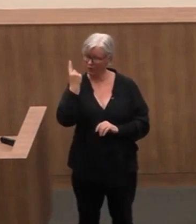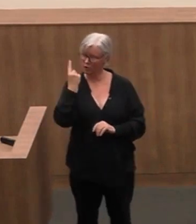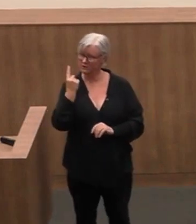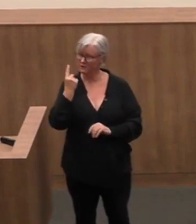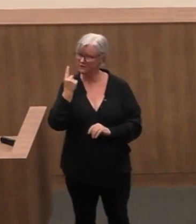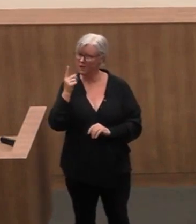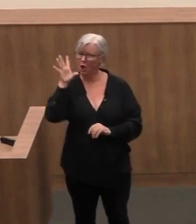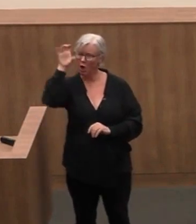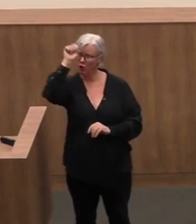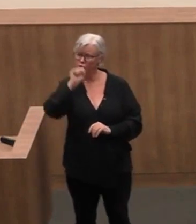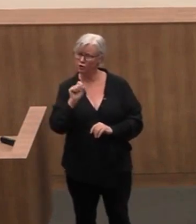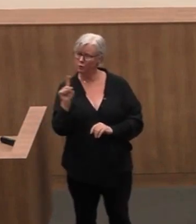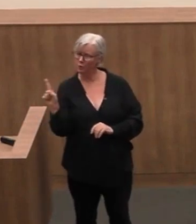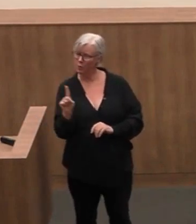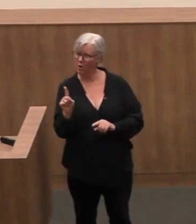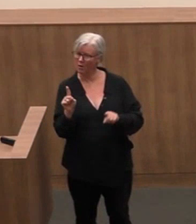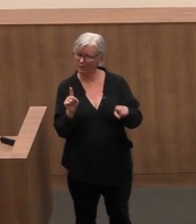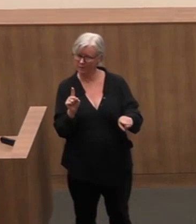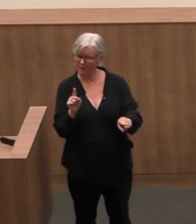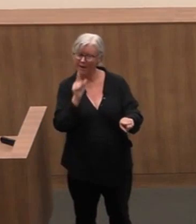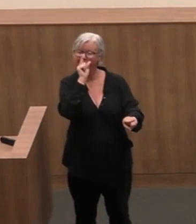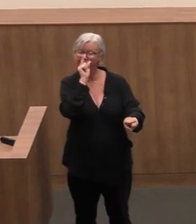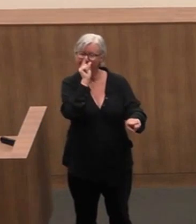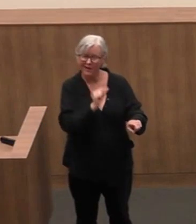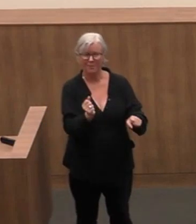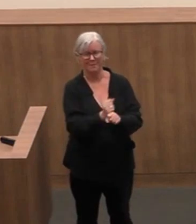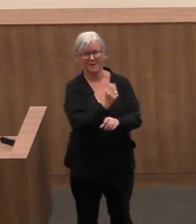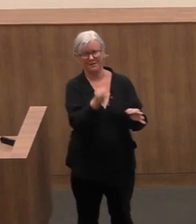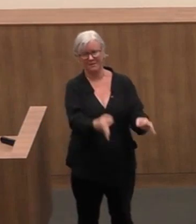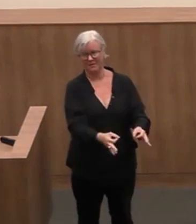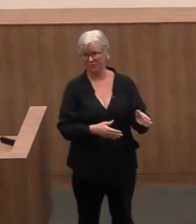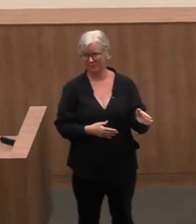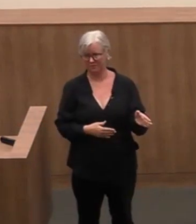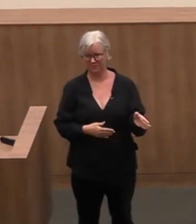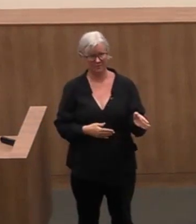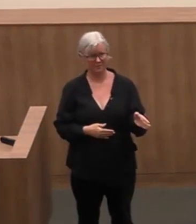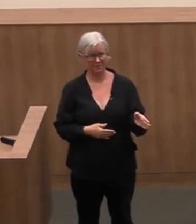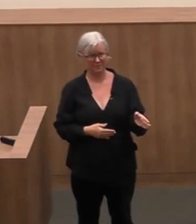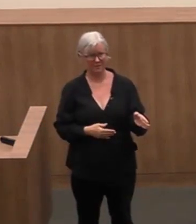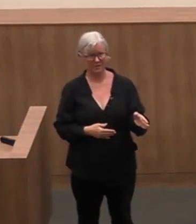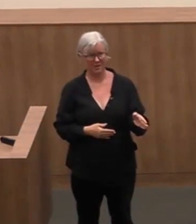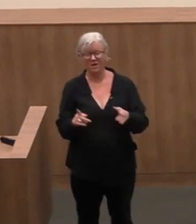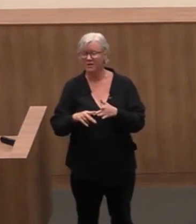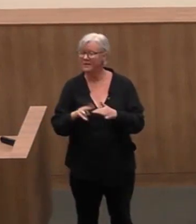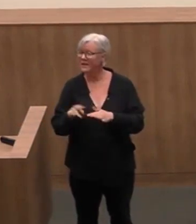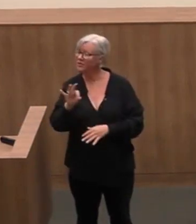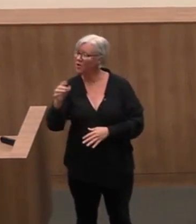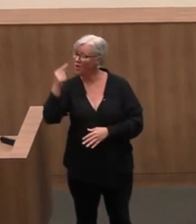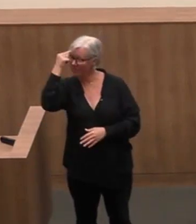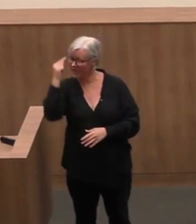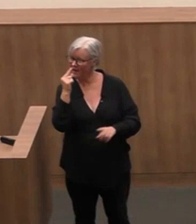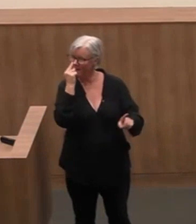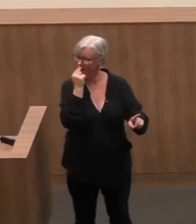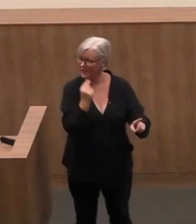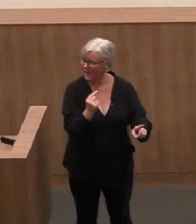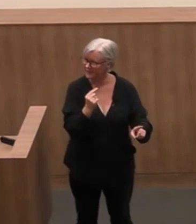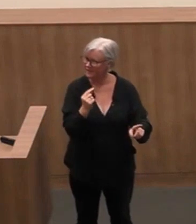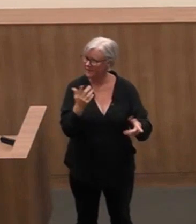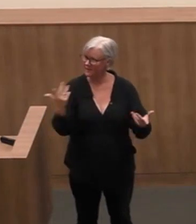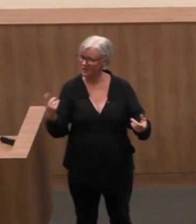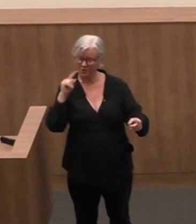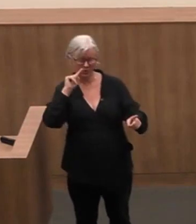maker, because if you don't start with that assumption, you won't actually notice their expressions of preference